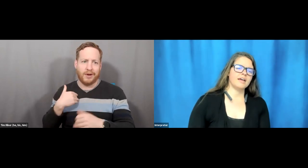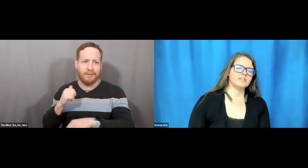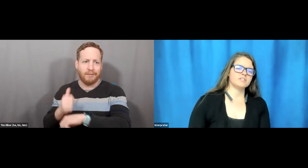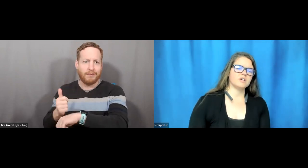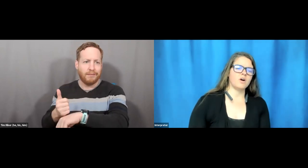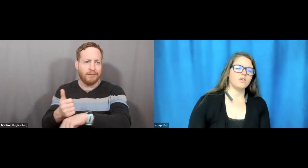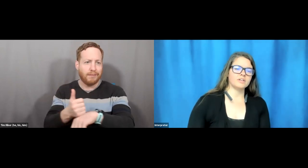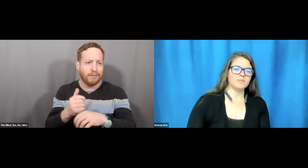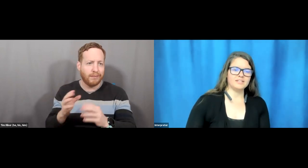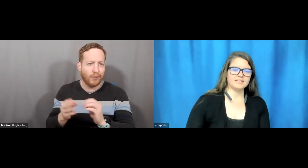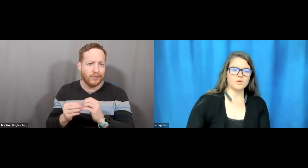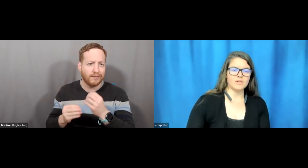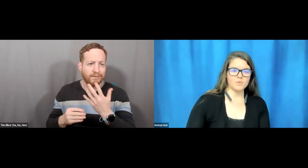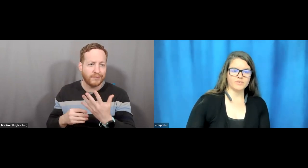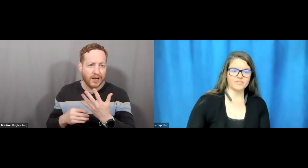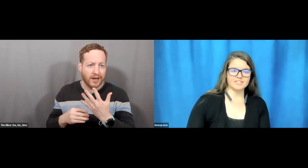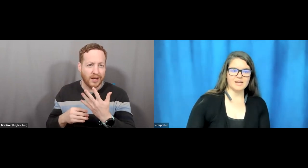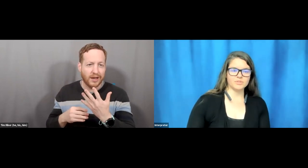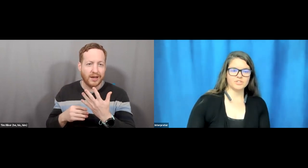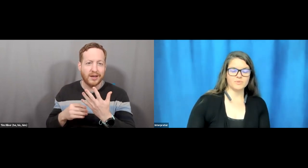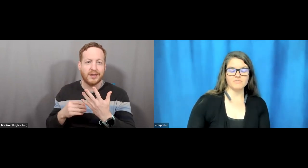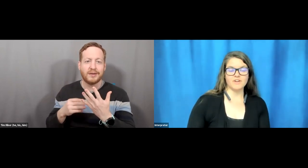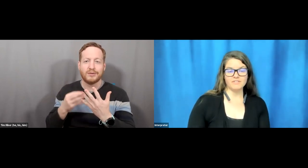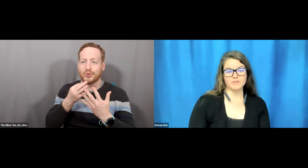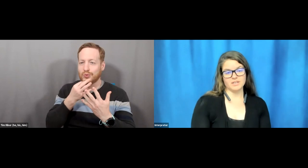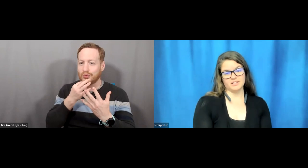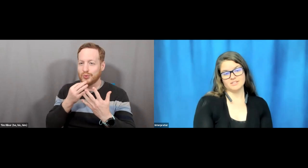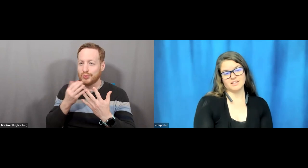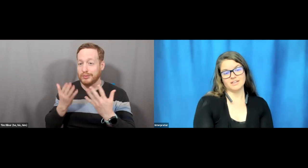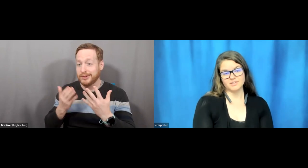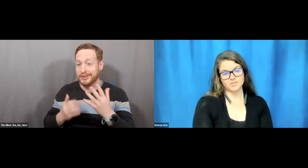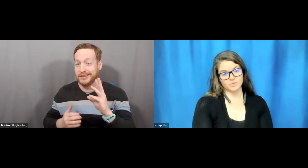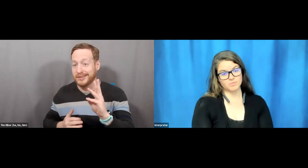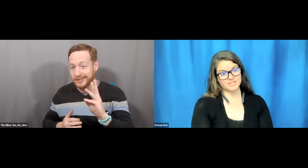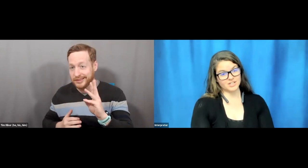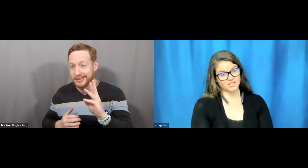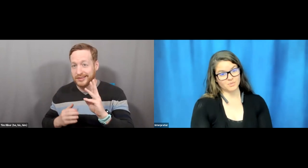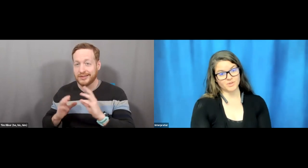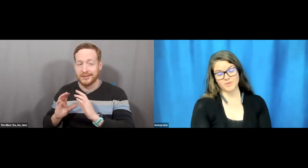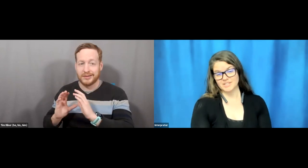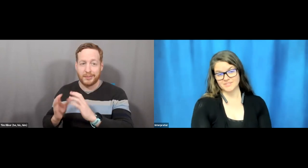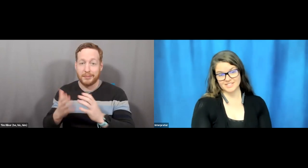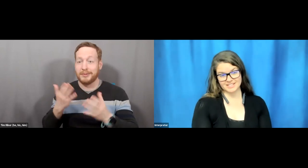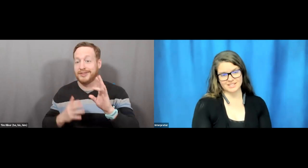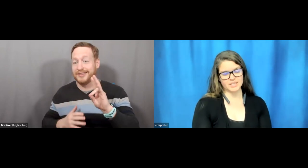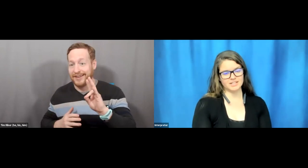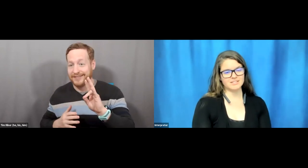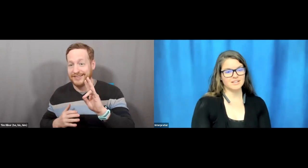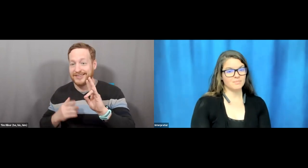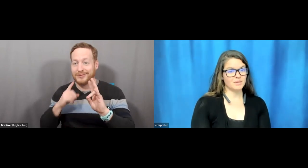and all the committees. I know now we've established, we have five committees, and soon potentially we're going to have six committees, maybe